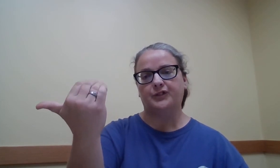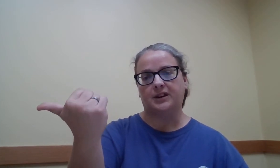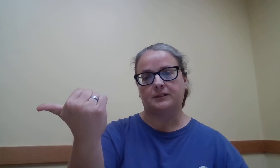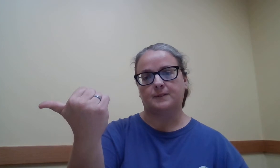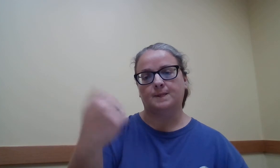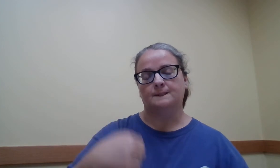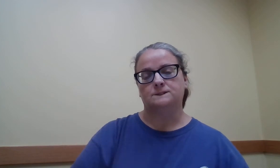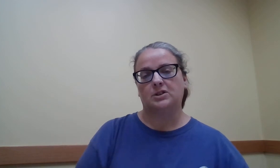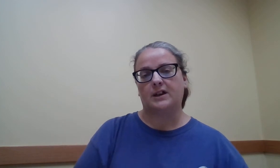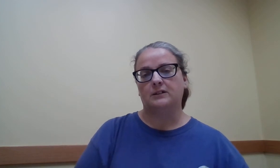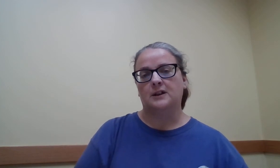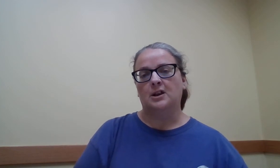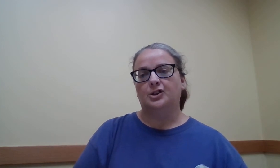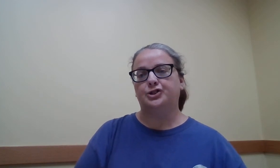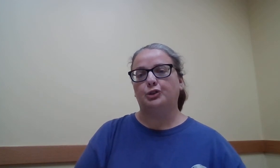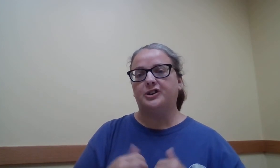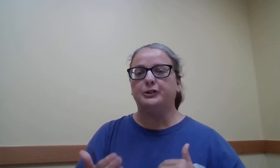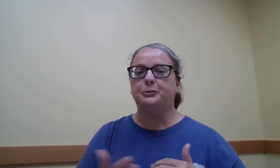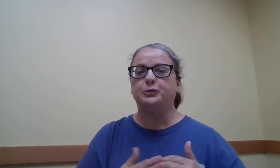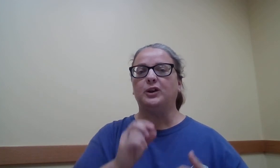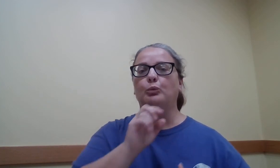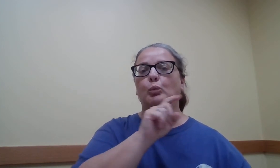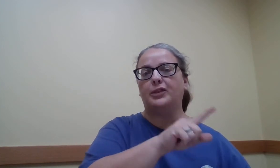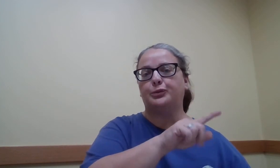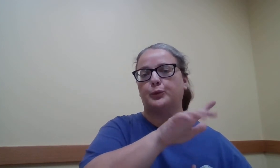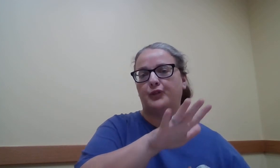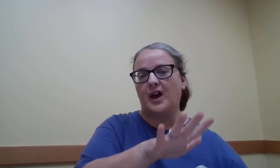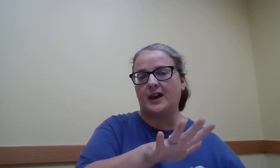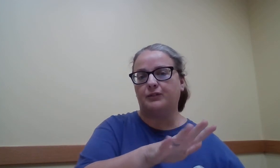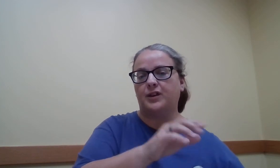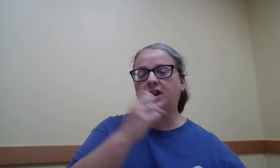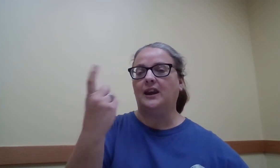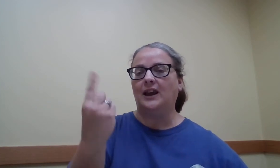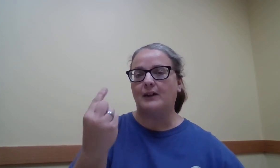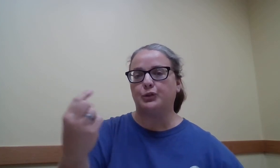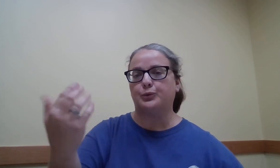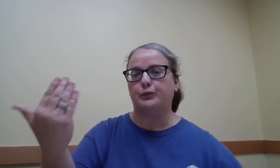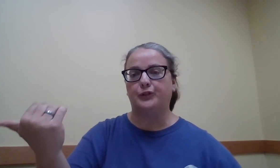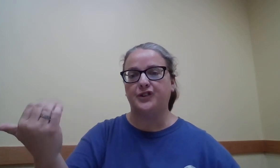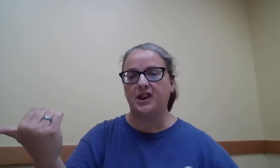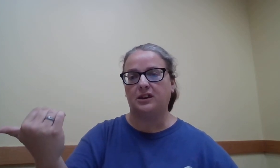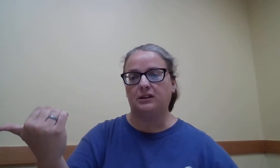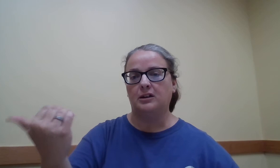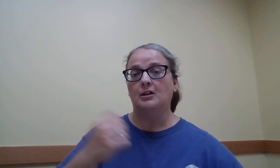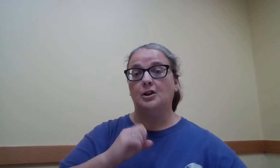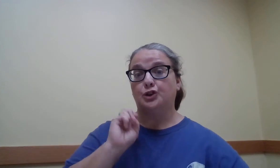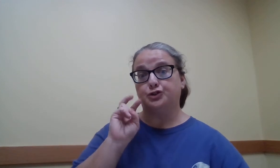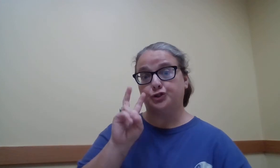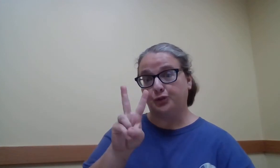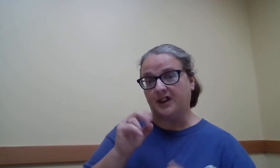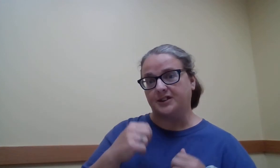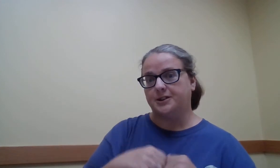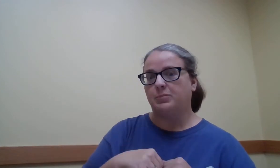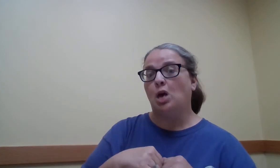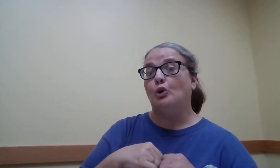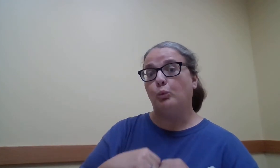15, okay? So the difference between 1 through 5 and 11 through 15, 2 things.